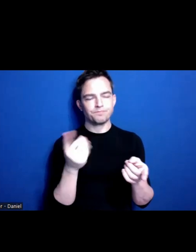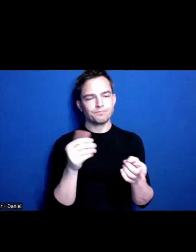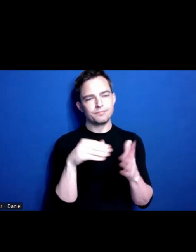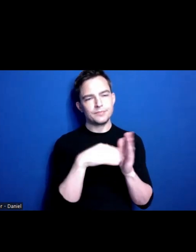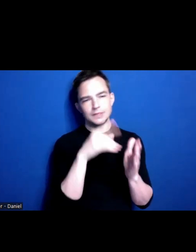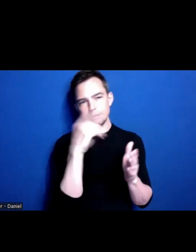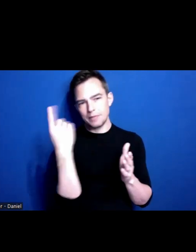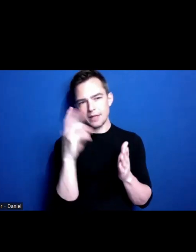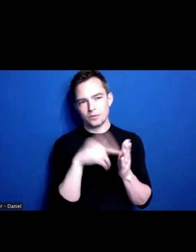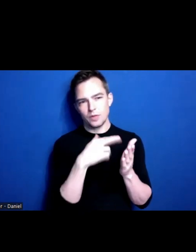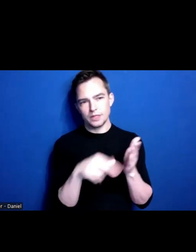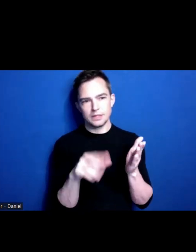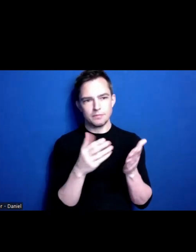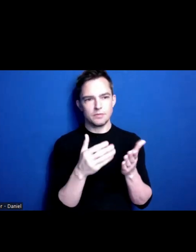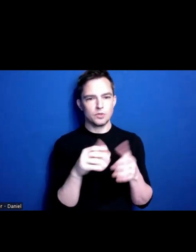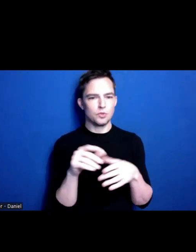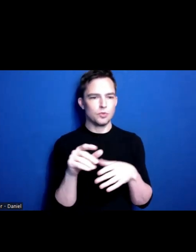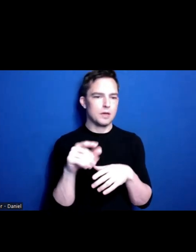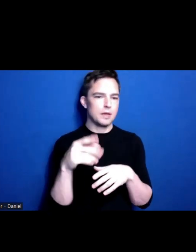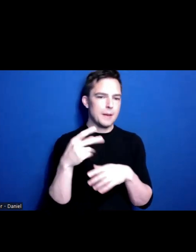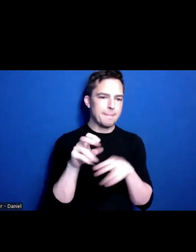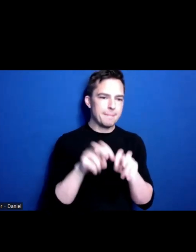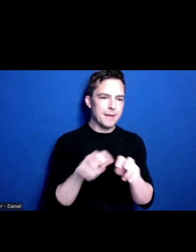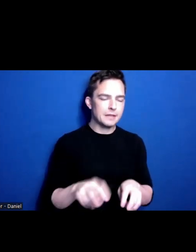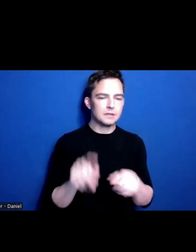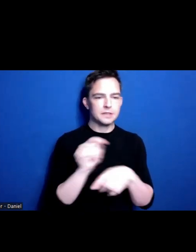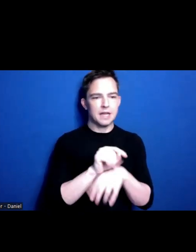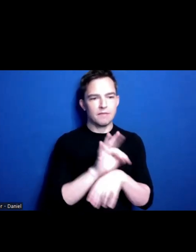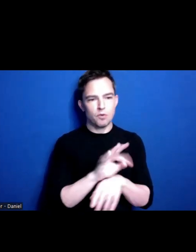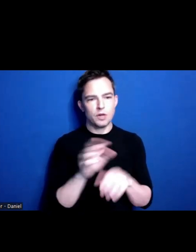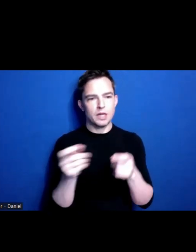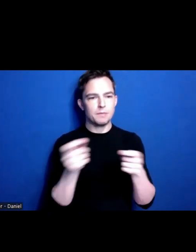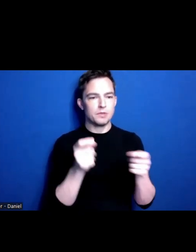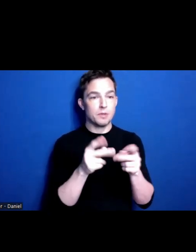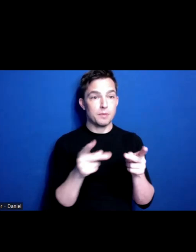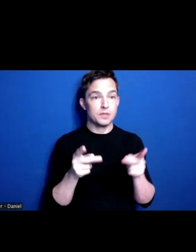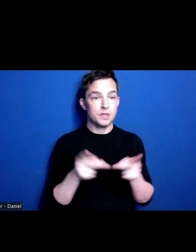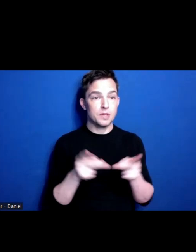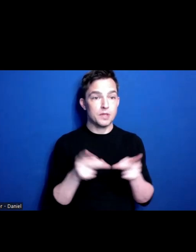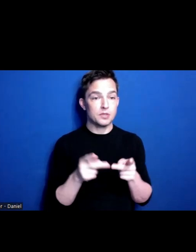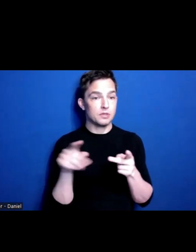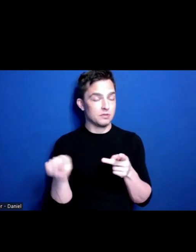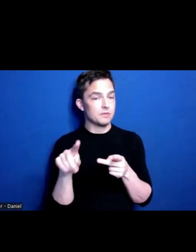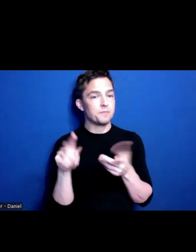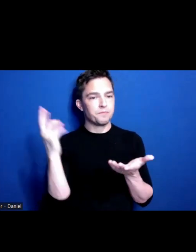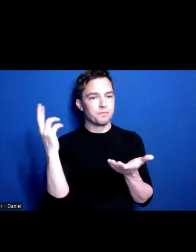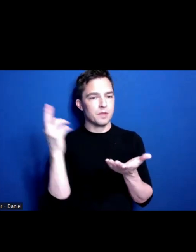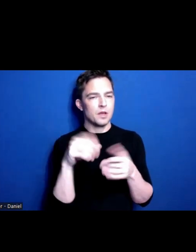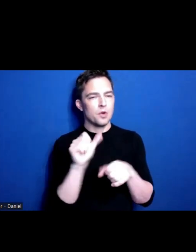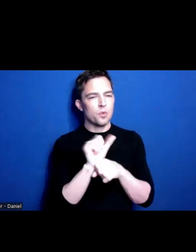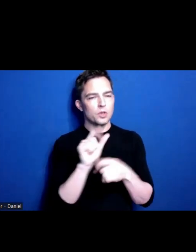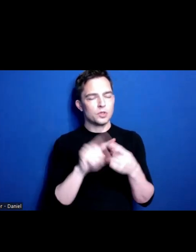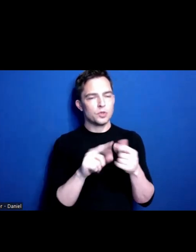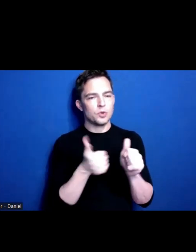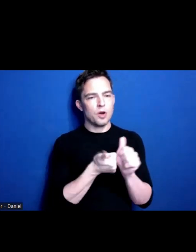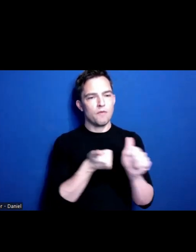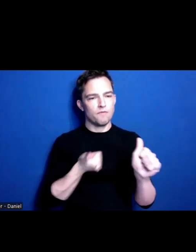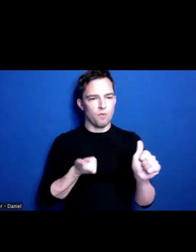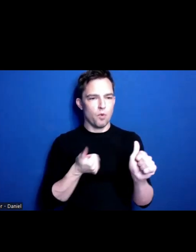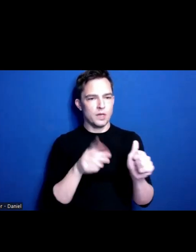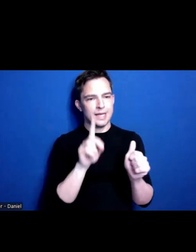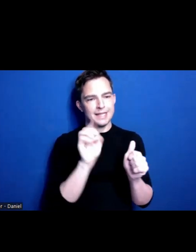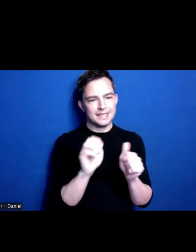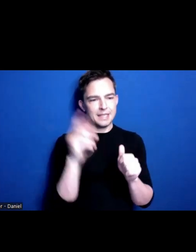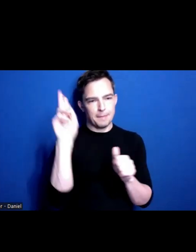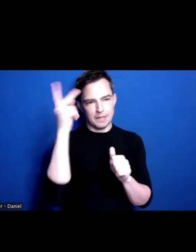trainings, panels, task forces, and in administrative positions, I argued, works to dodge, depoliticize,